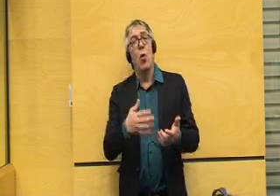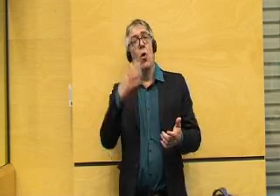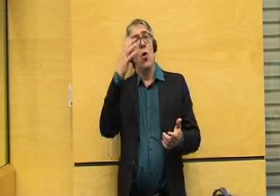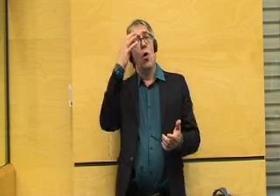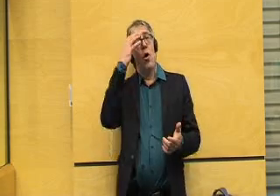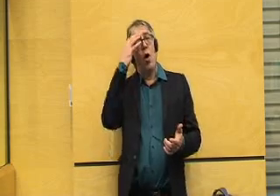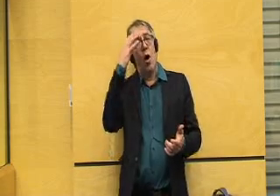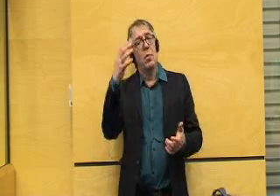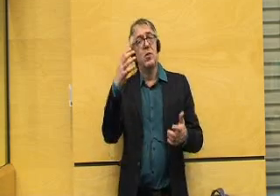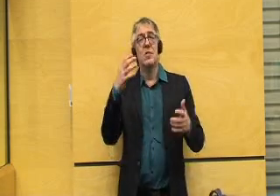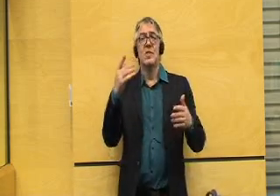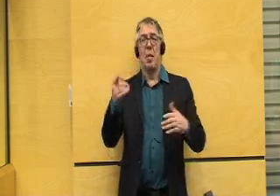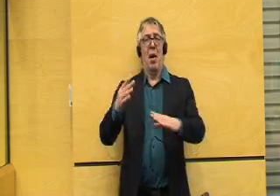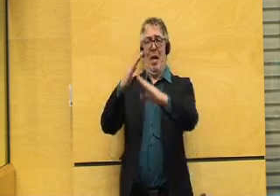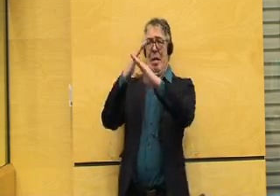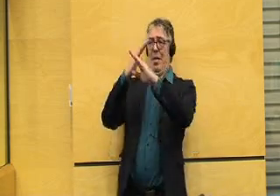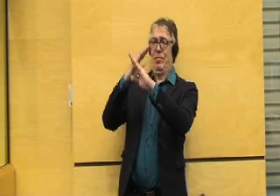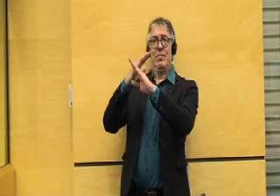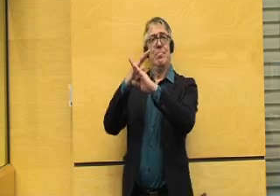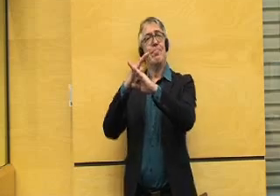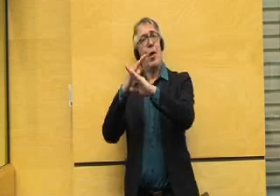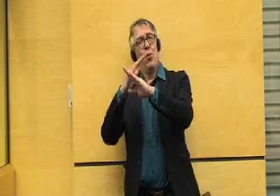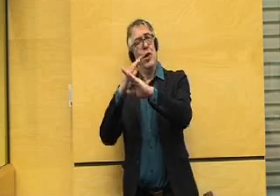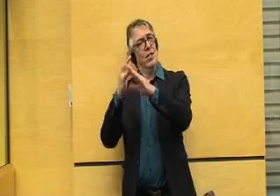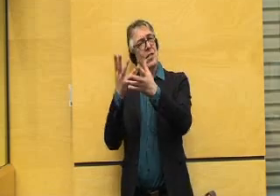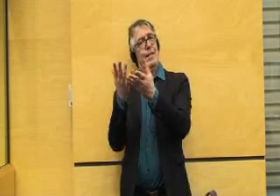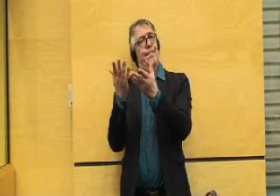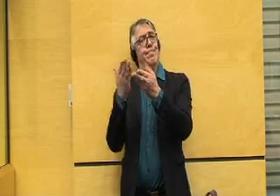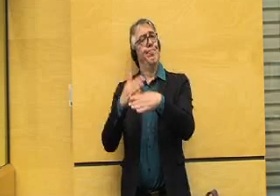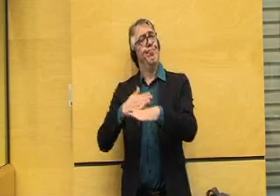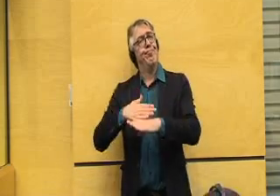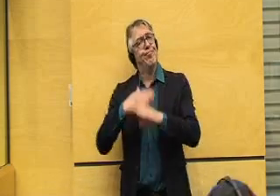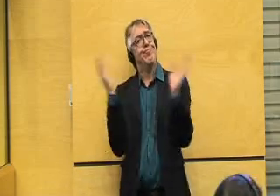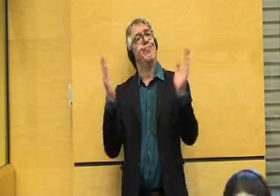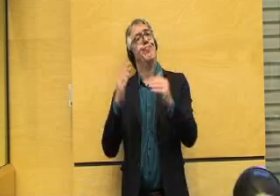work on removal of architectural barriers